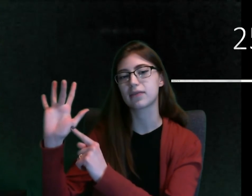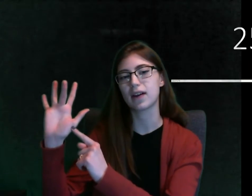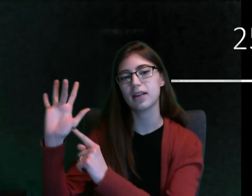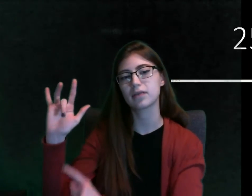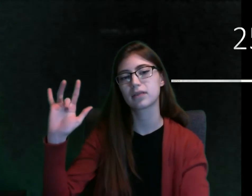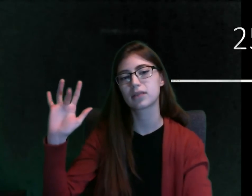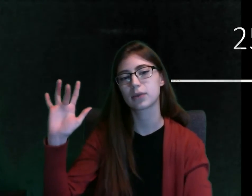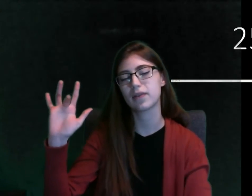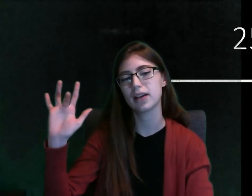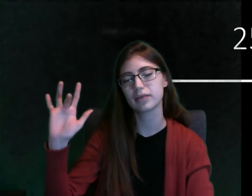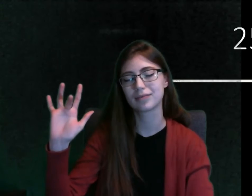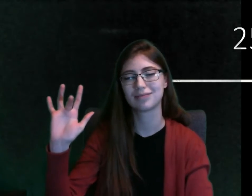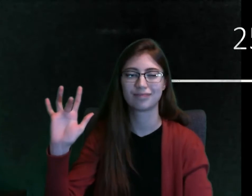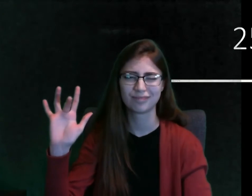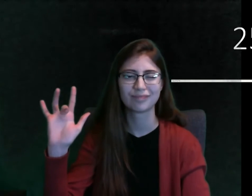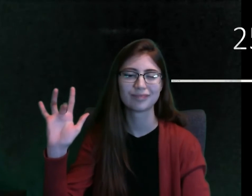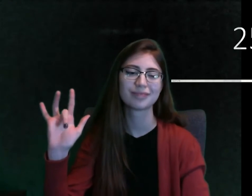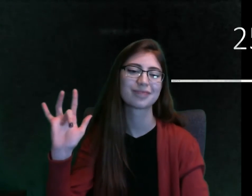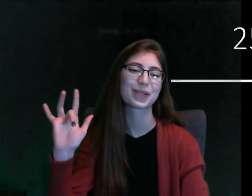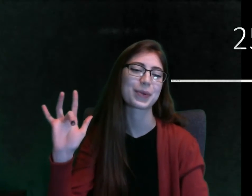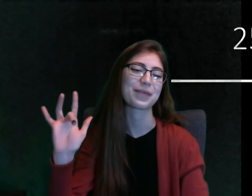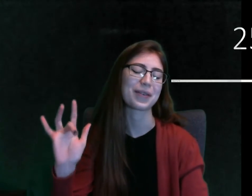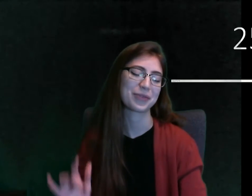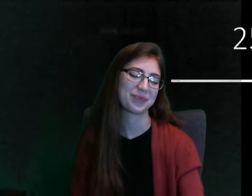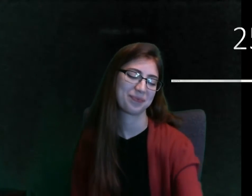5, 25, 25.